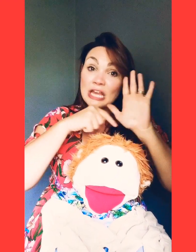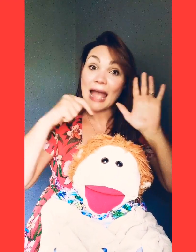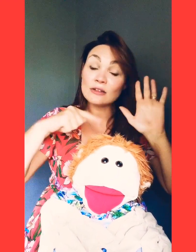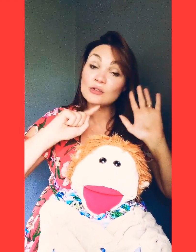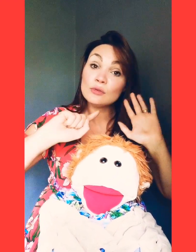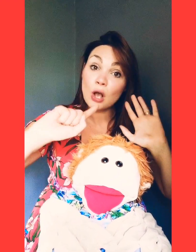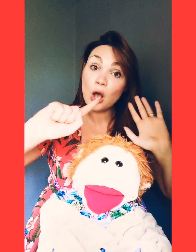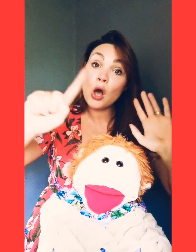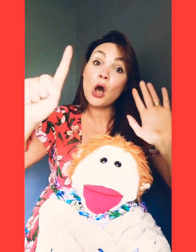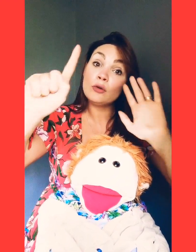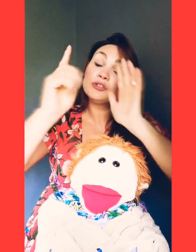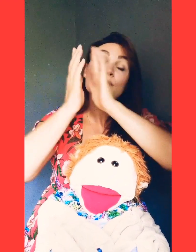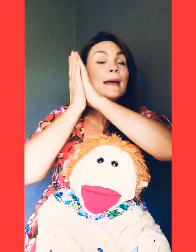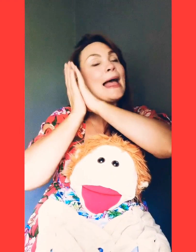for Jack to go to bed.